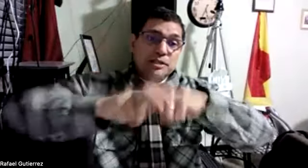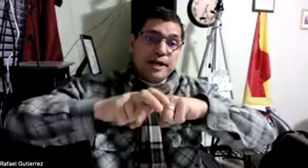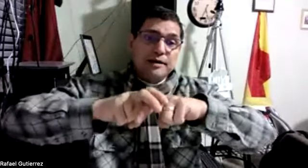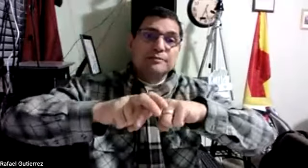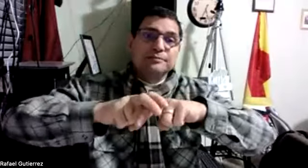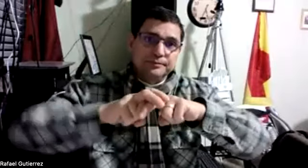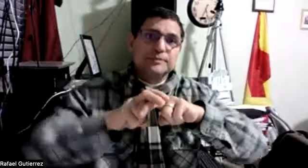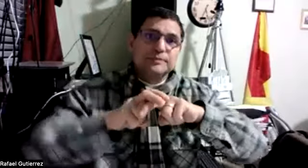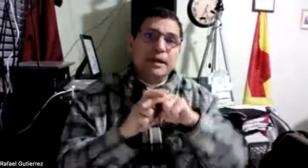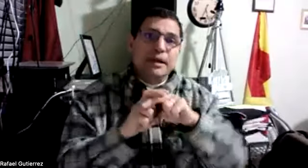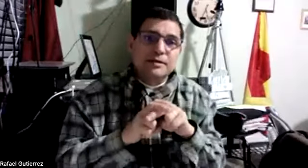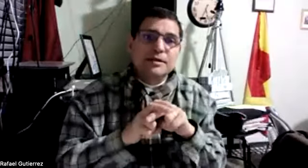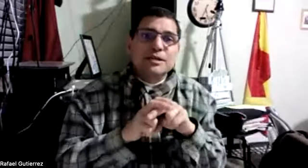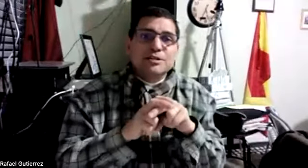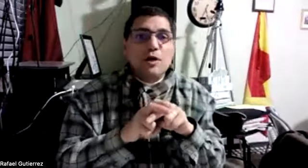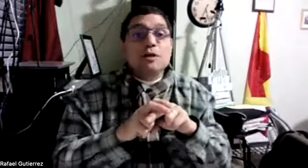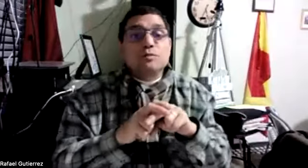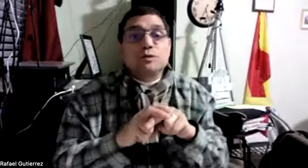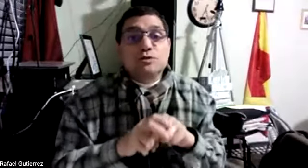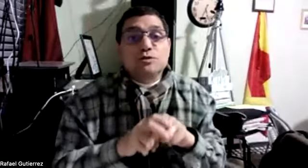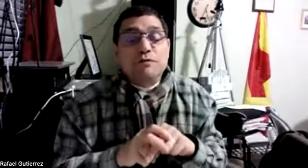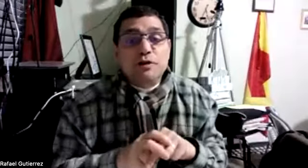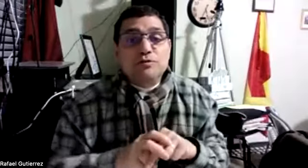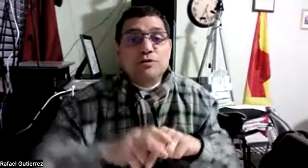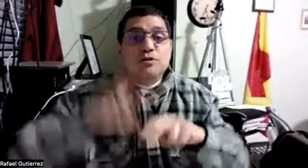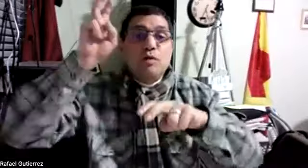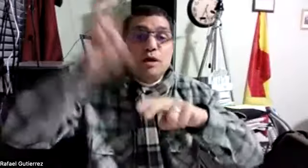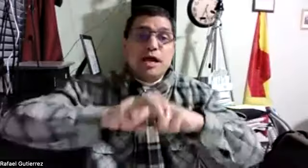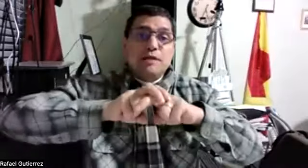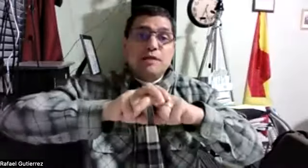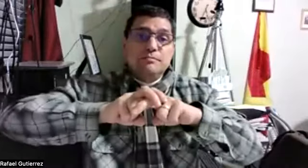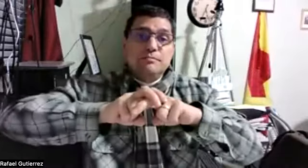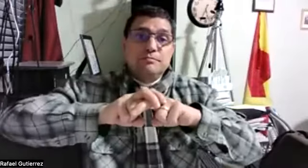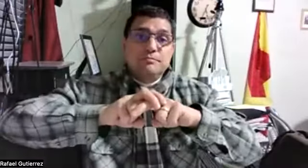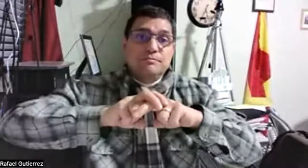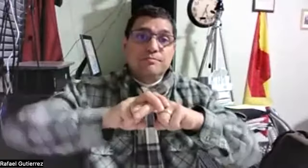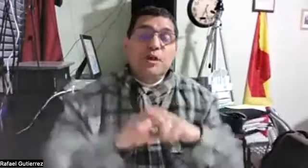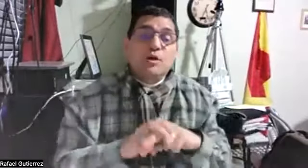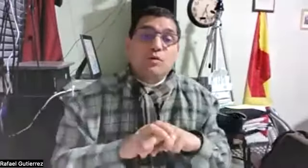two times. Chair. Yeah. So always when you do a verb, you do one time. When you